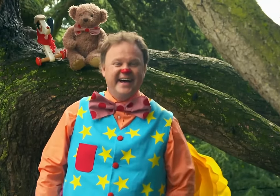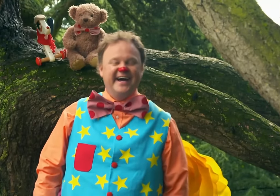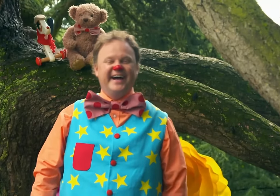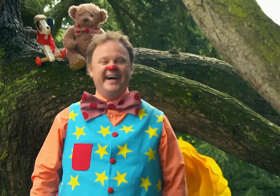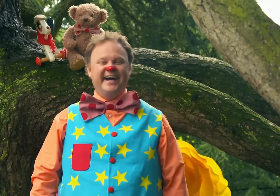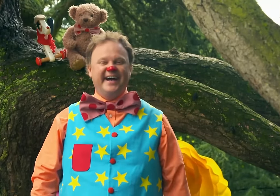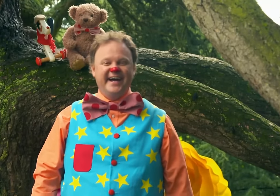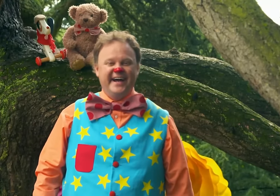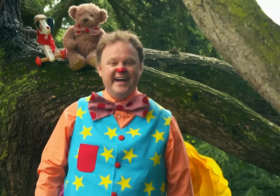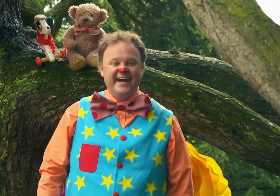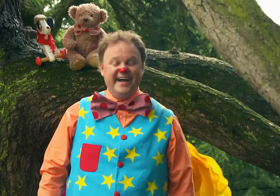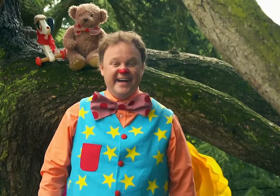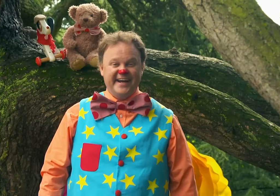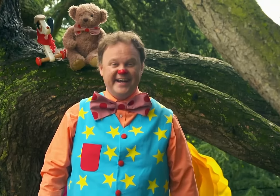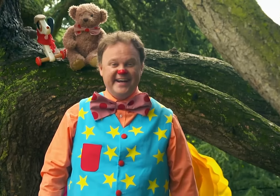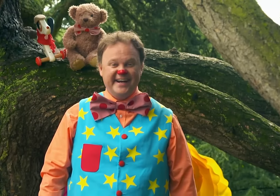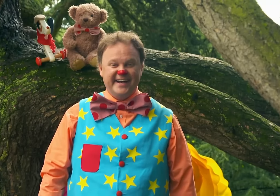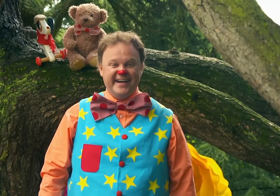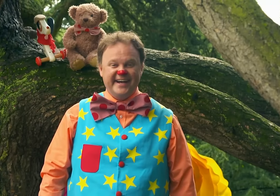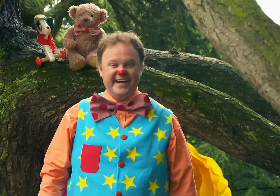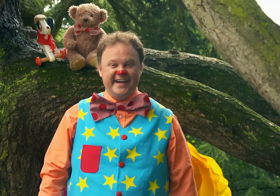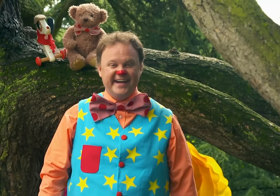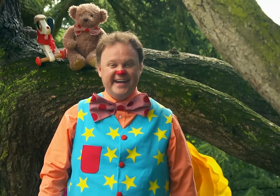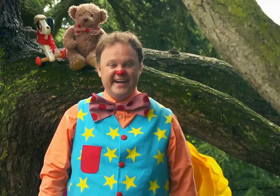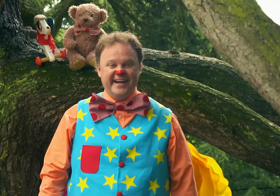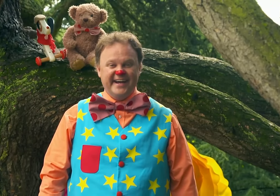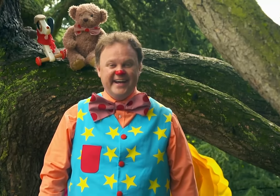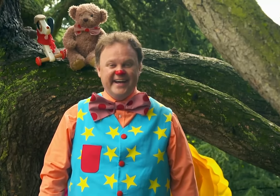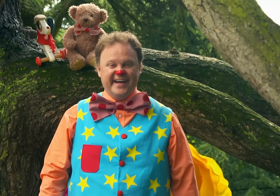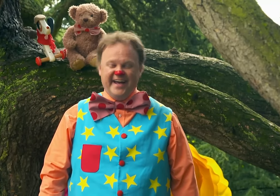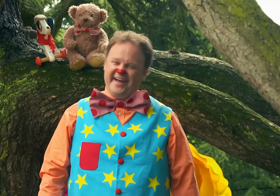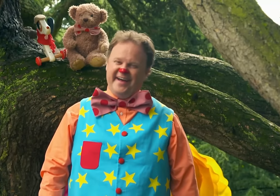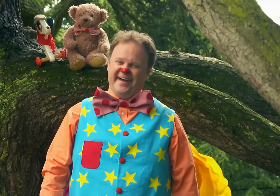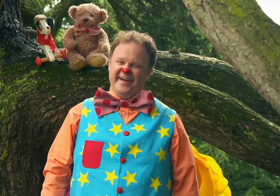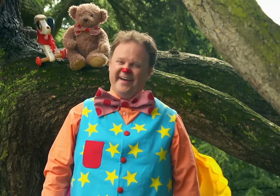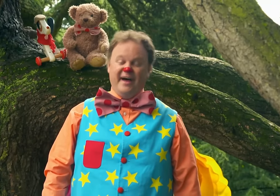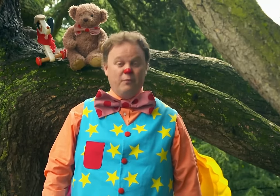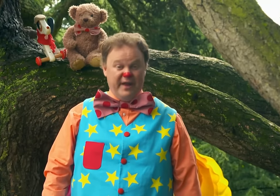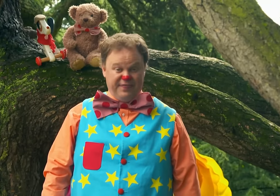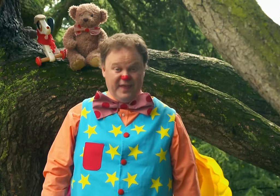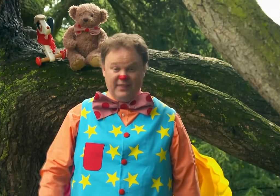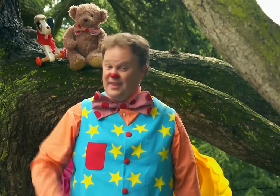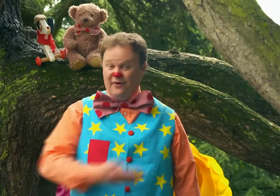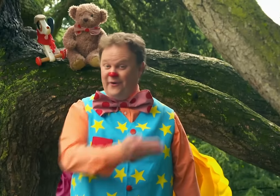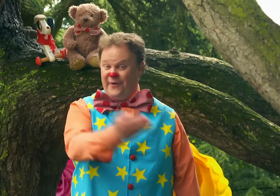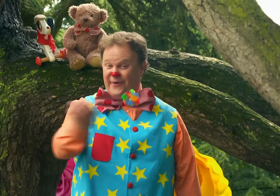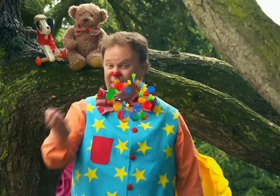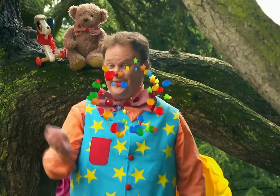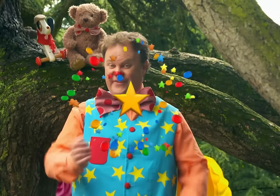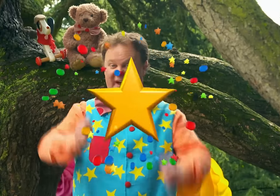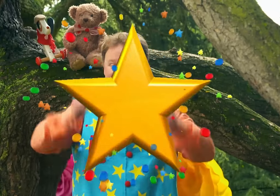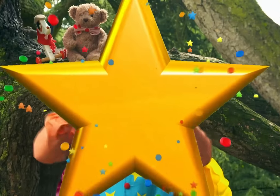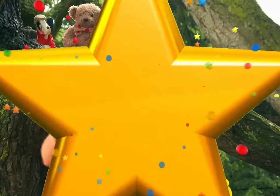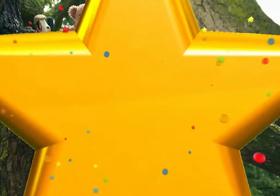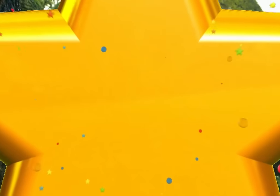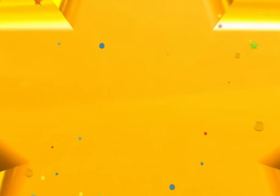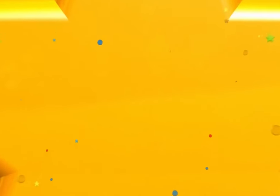Thank you, Mr. Tumble. We think you're a star. And we think that you're all shining